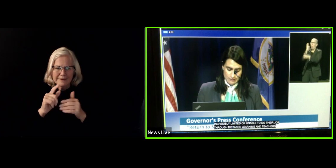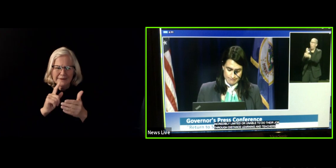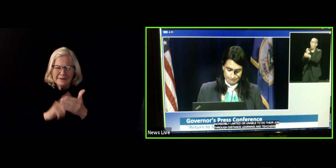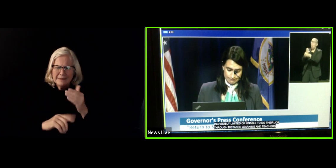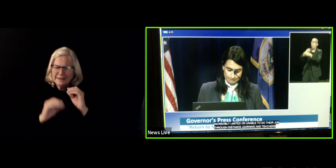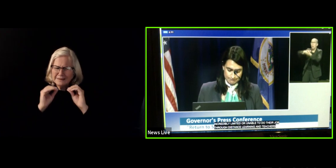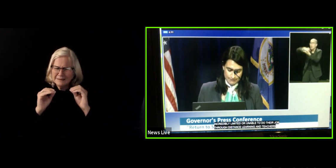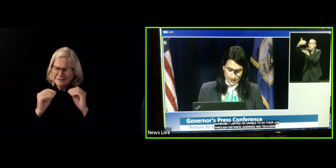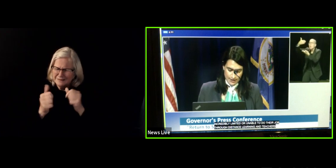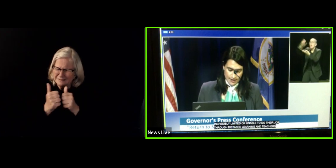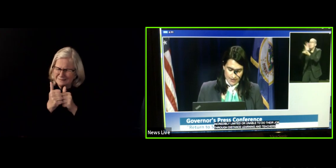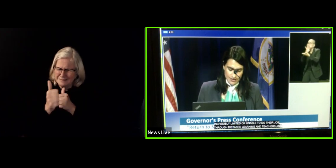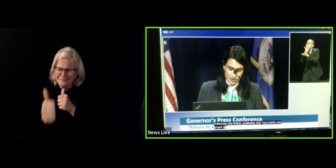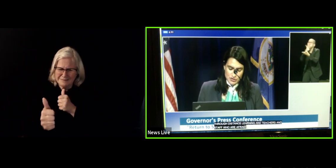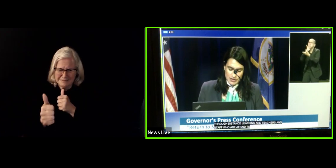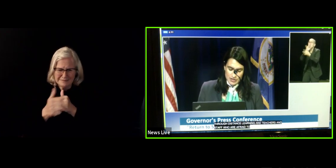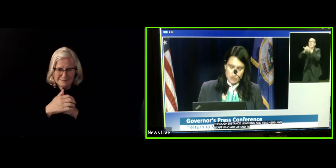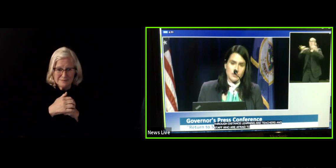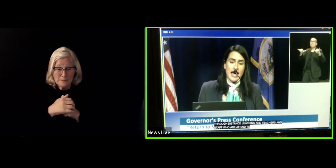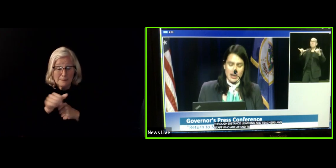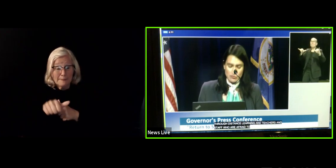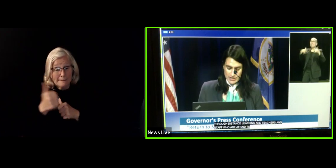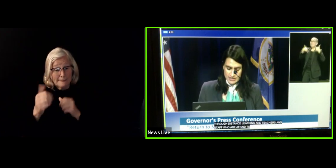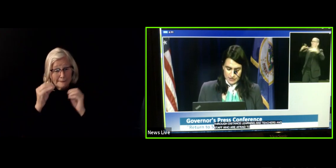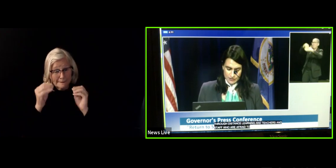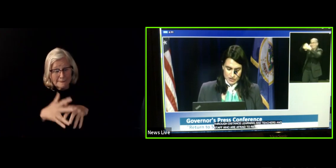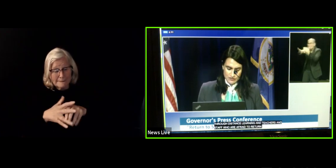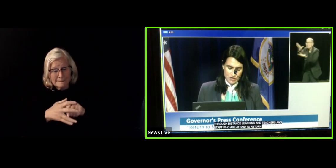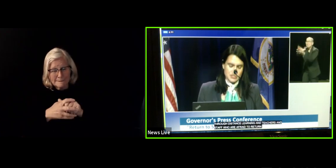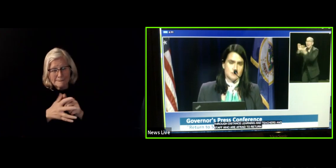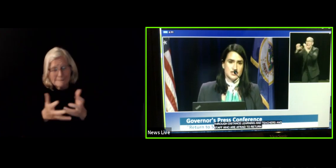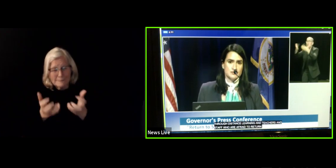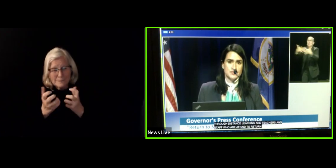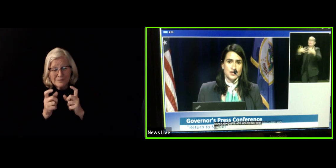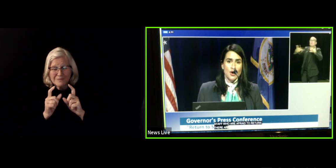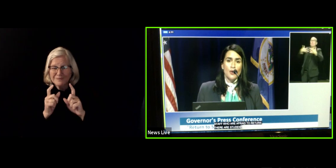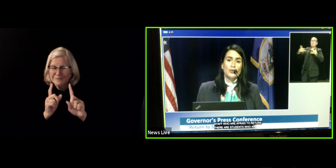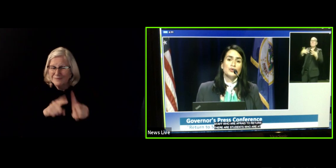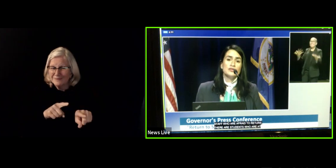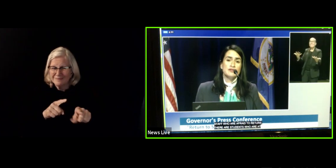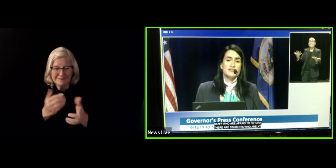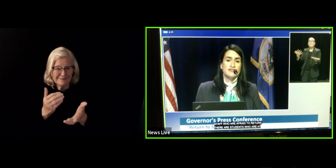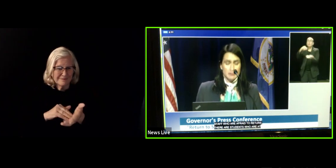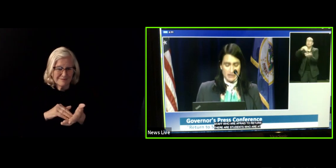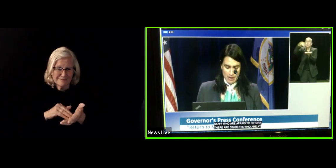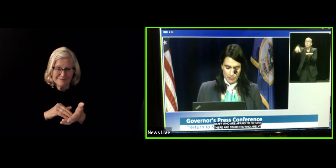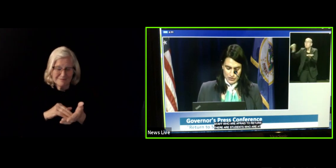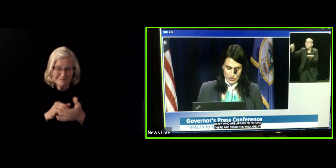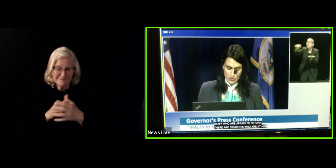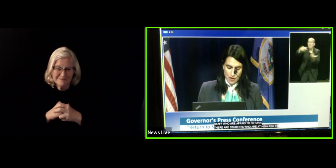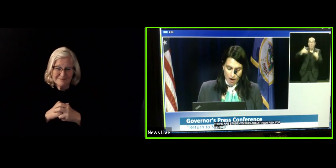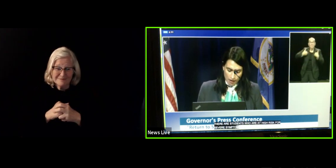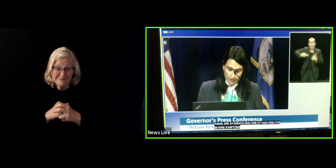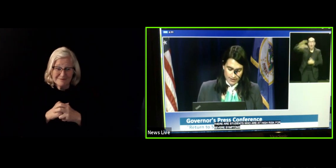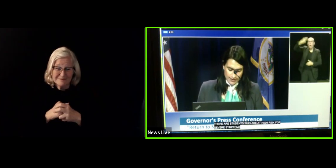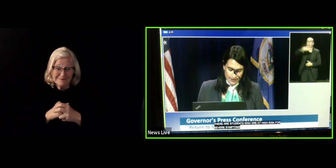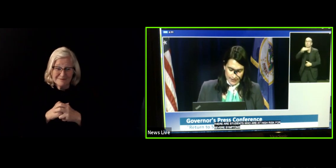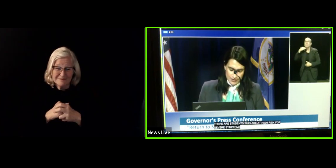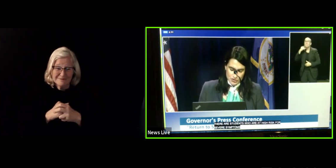return. There are students who are at high risk for severe symptoms or who live with family members who